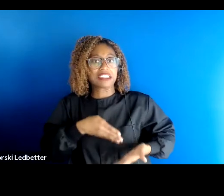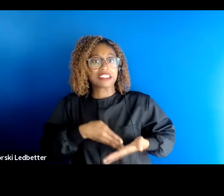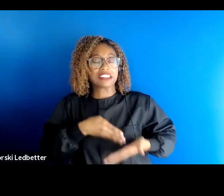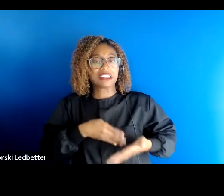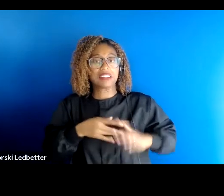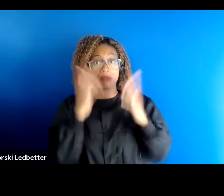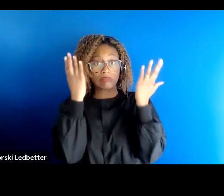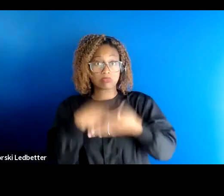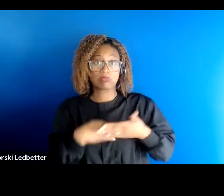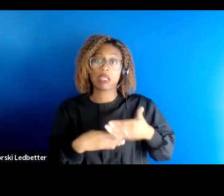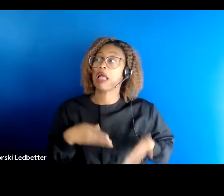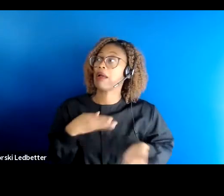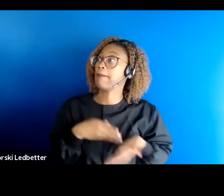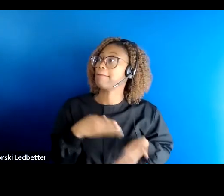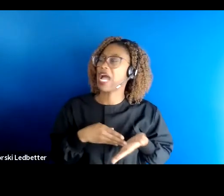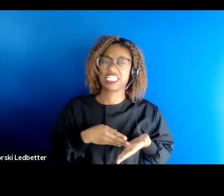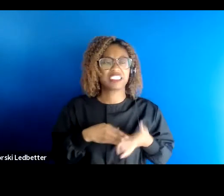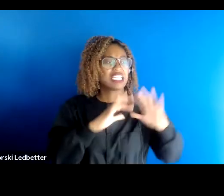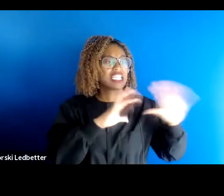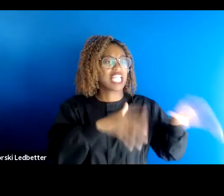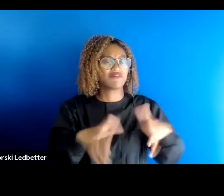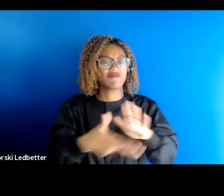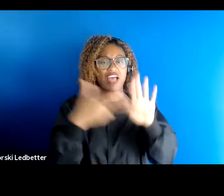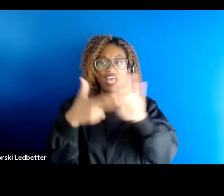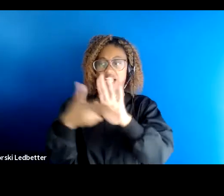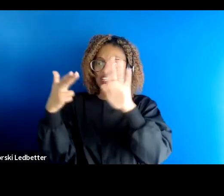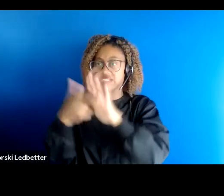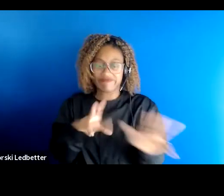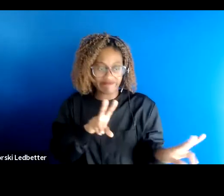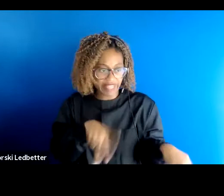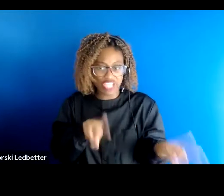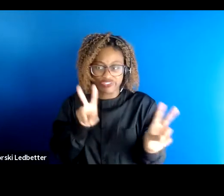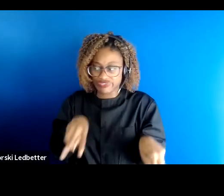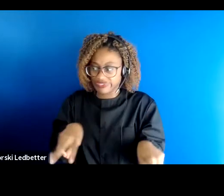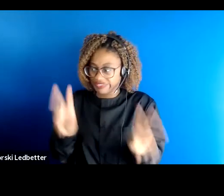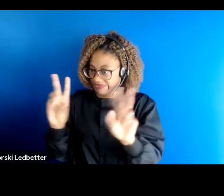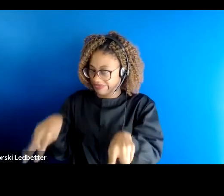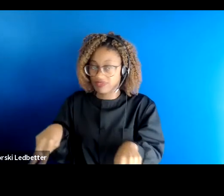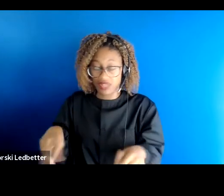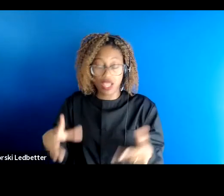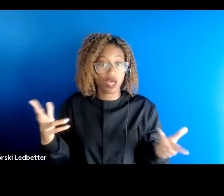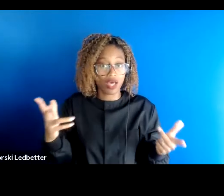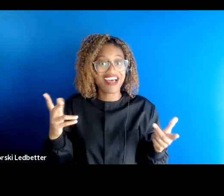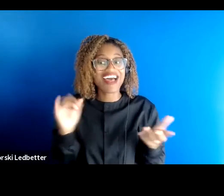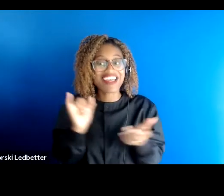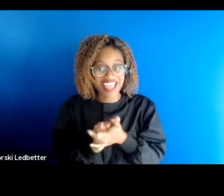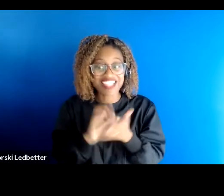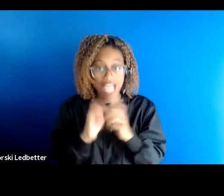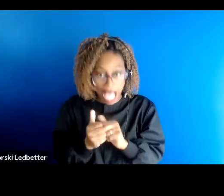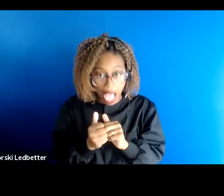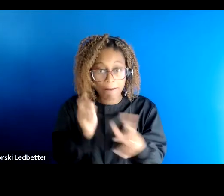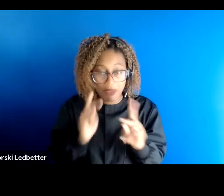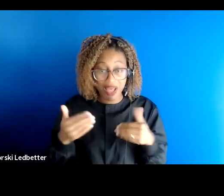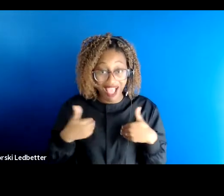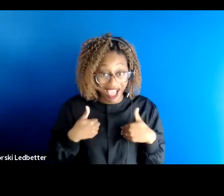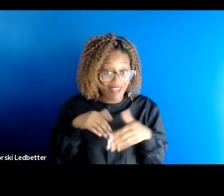to classify or to caricaturize. And then that is how people either do or do not have access to certain